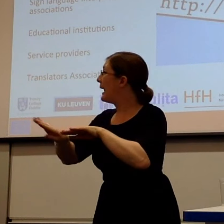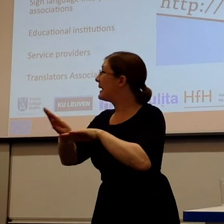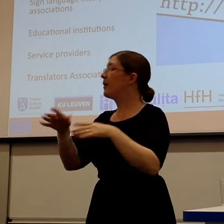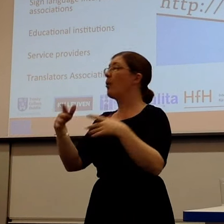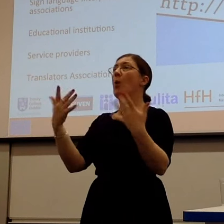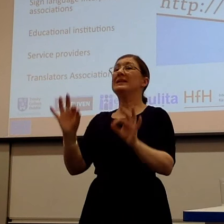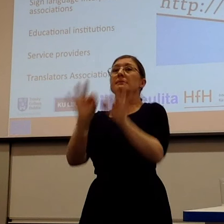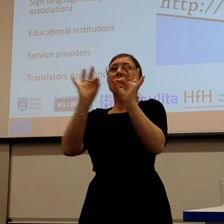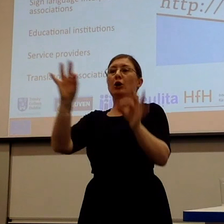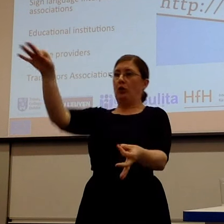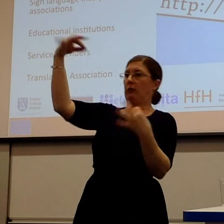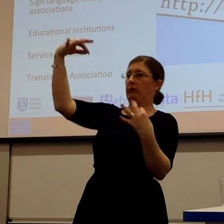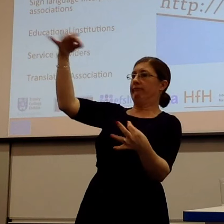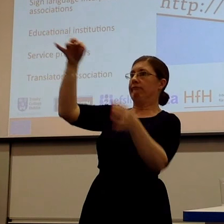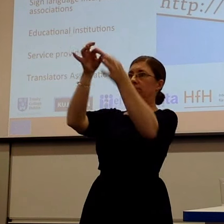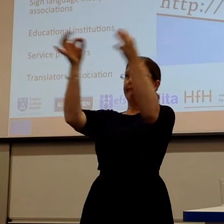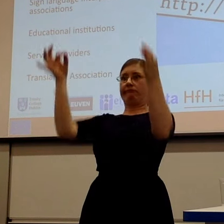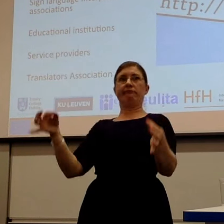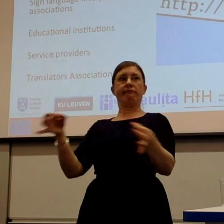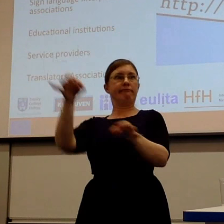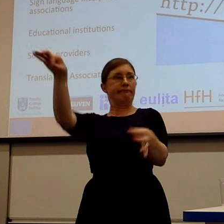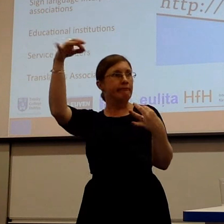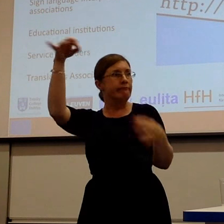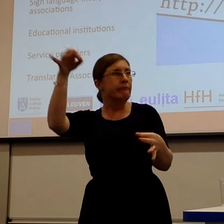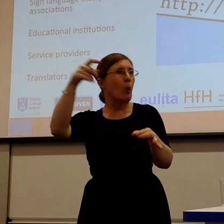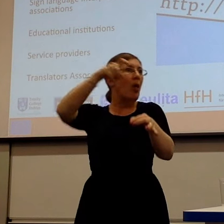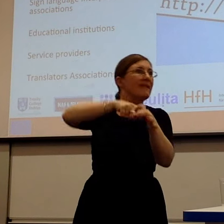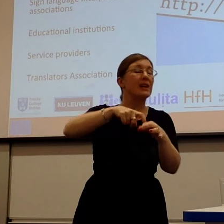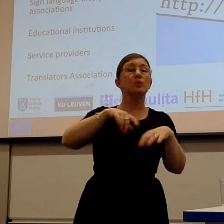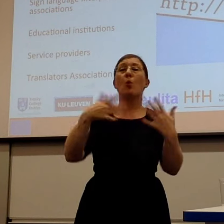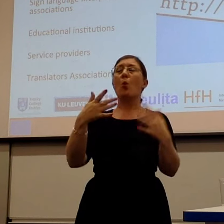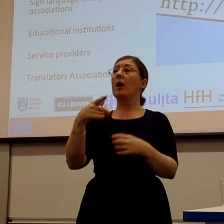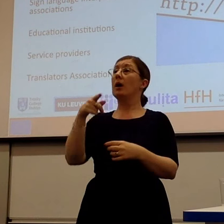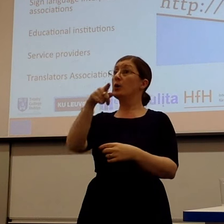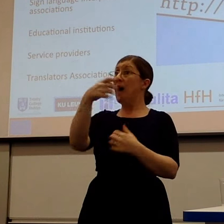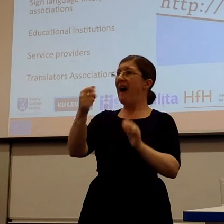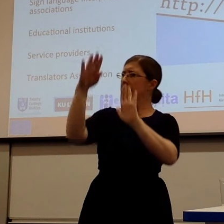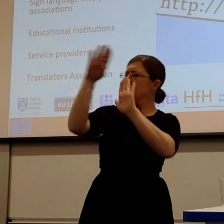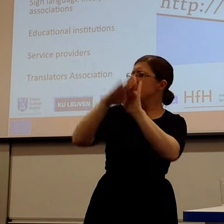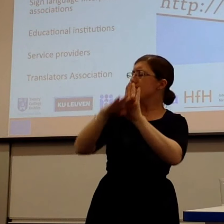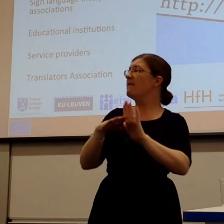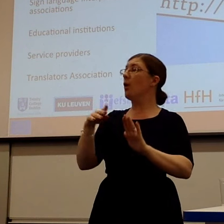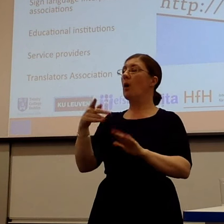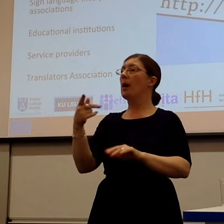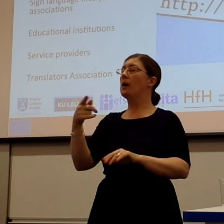as a specialism? Is there special training available? Can interpreters go on studies and become a qualified legal interpreter?